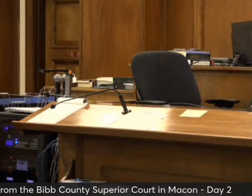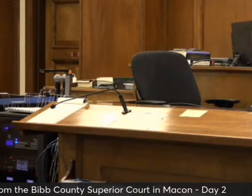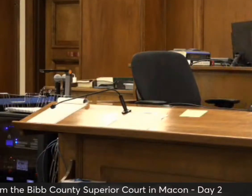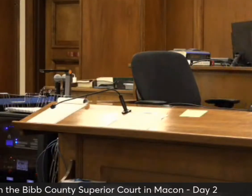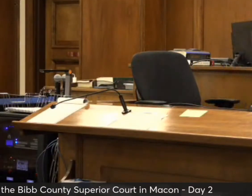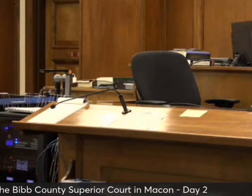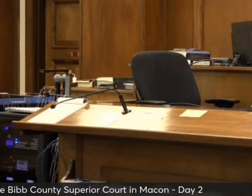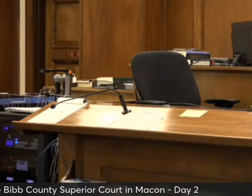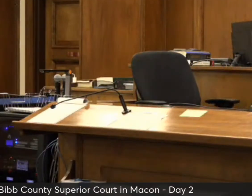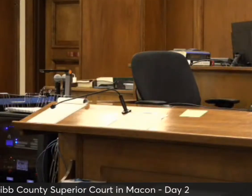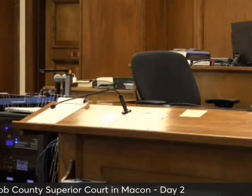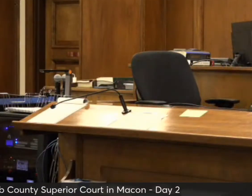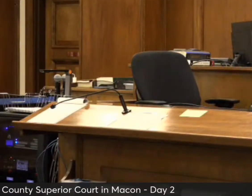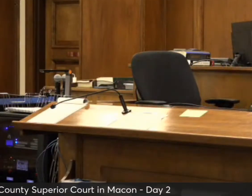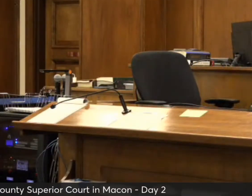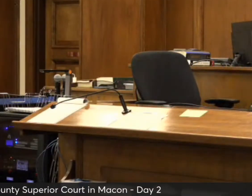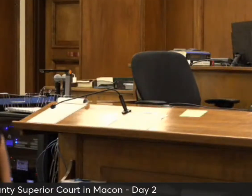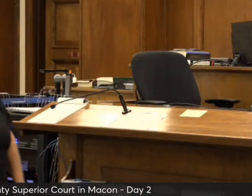for me,